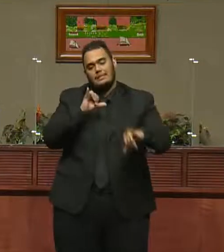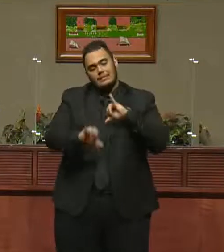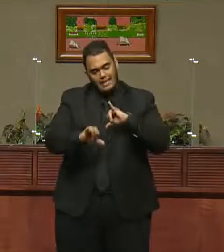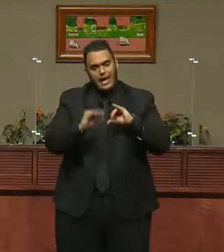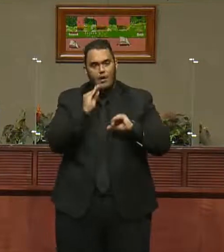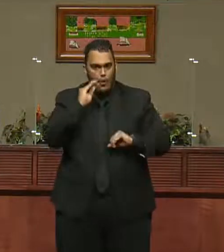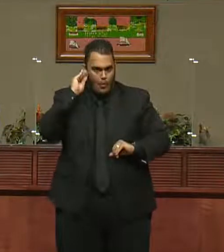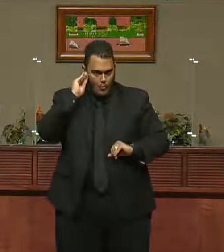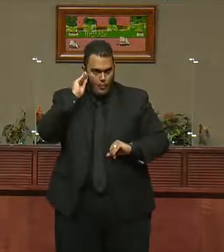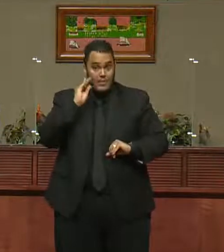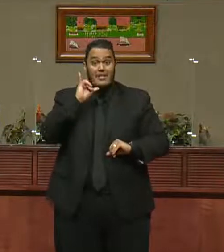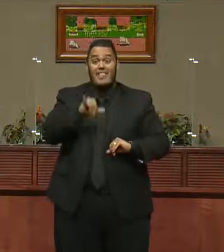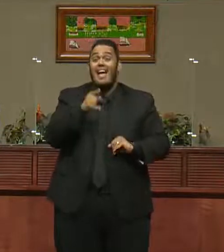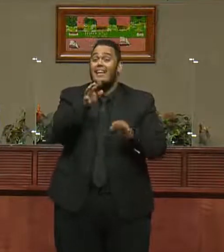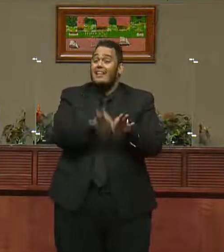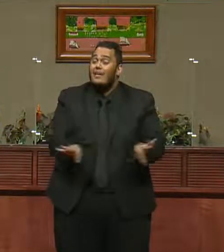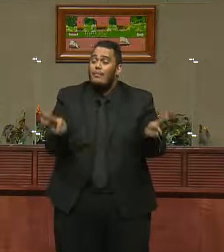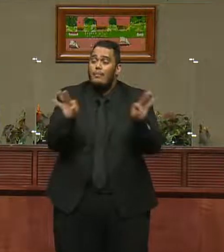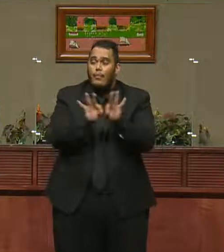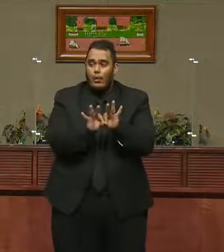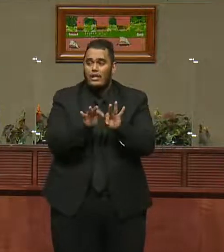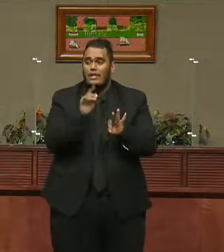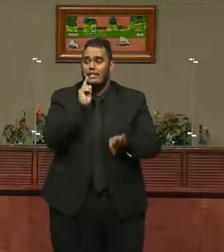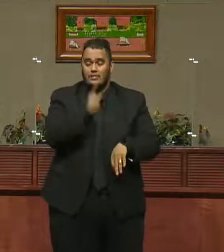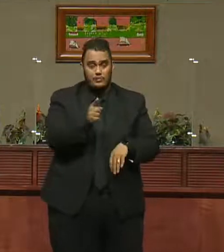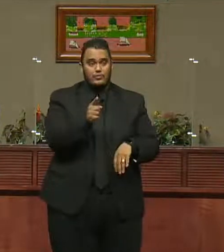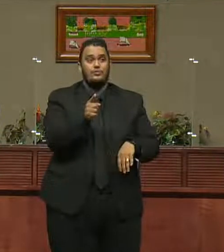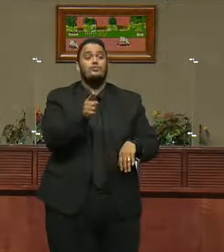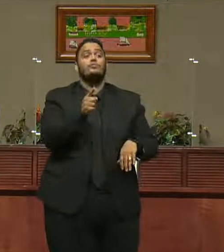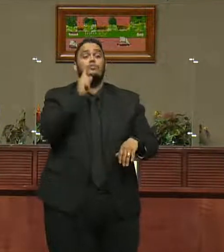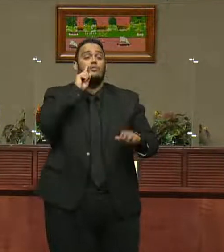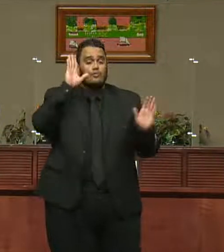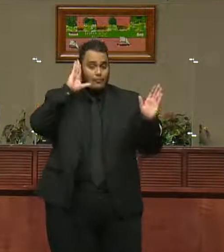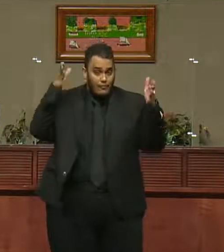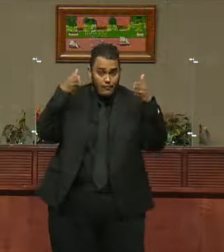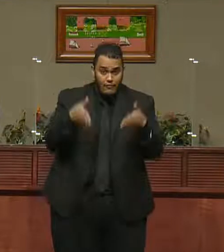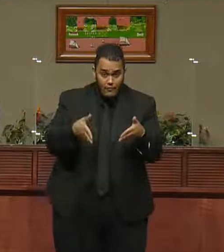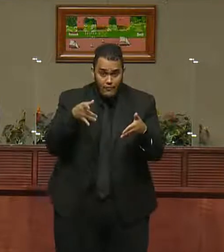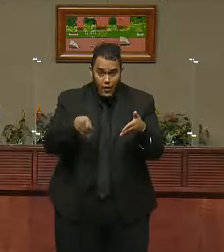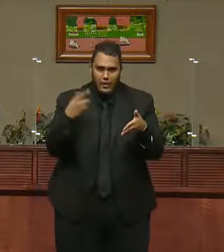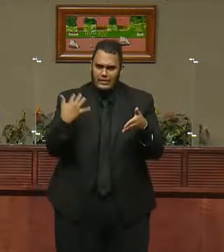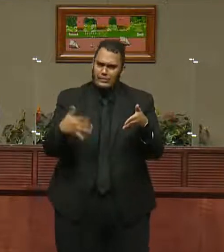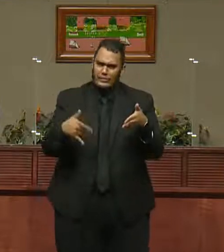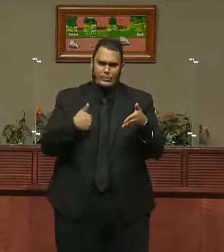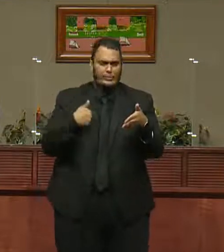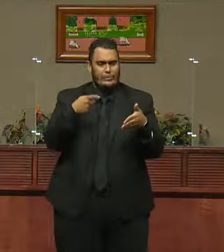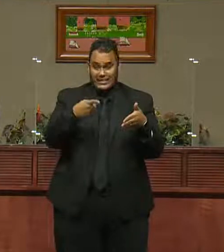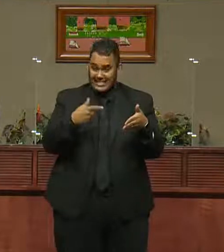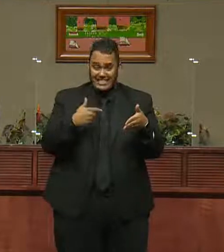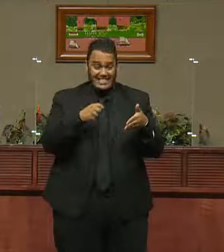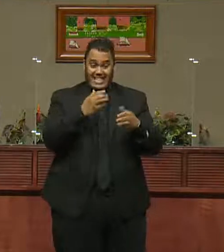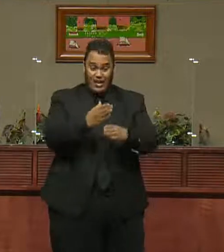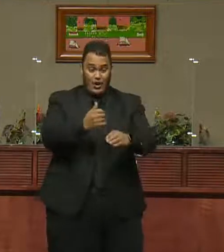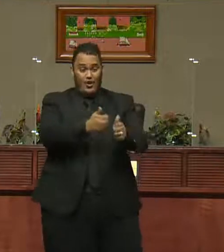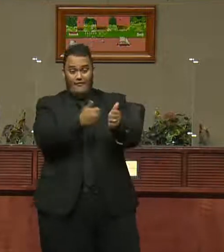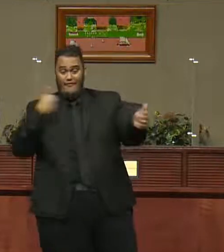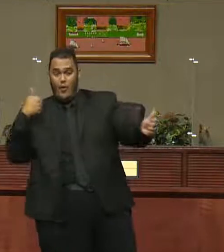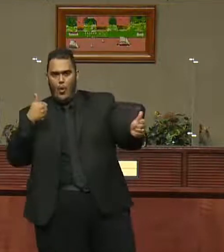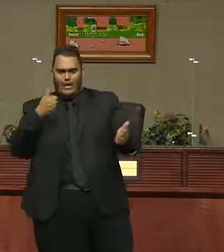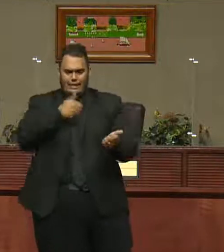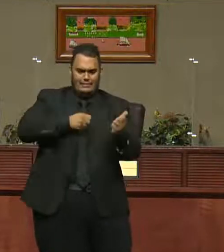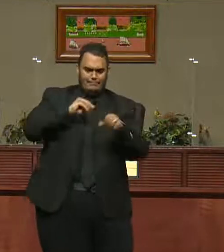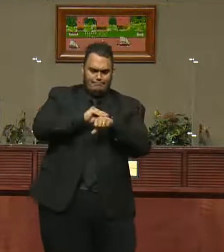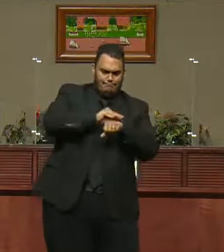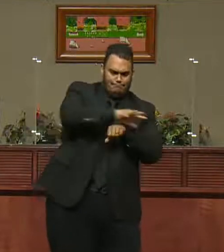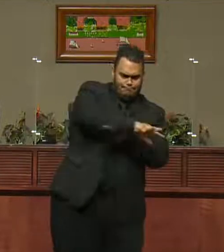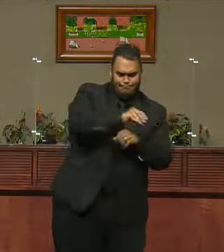person. We know that the virus is very contagious within a household, so we've seen lots of household clusters,